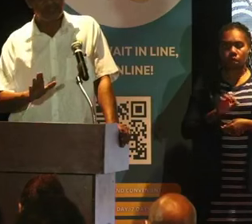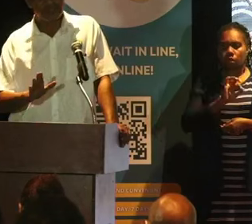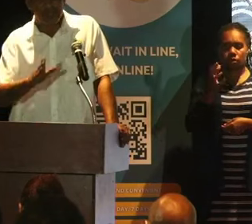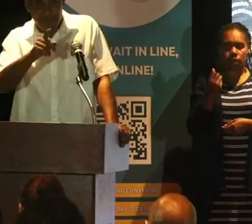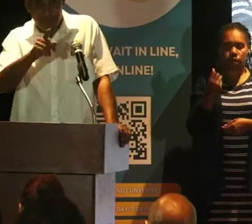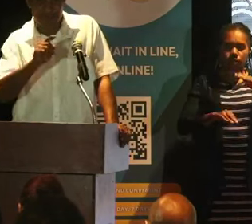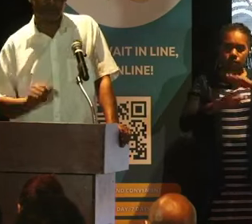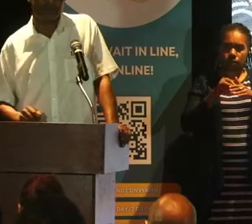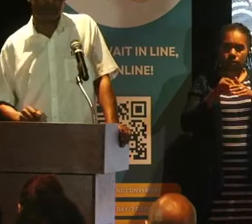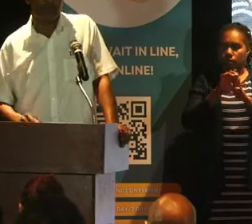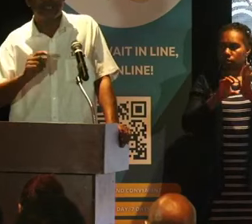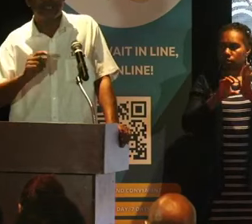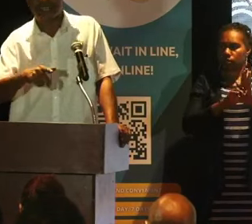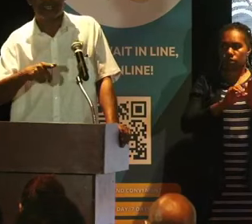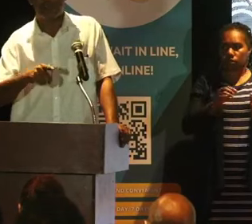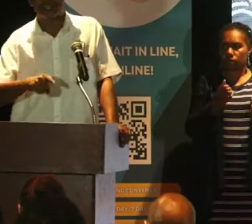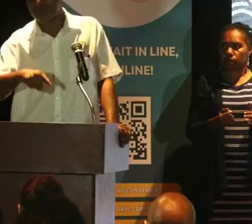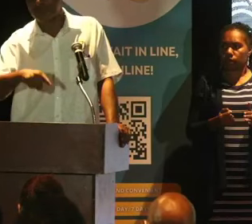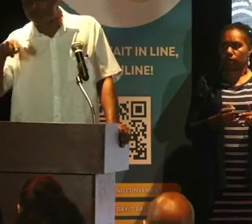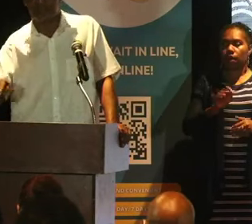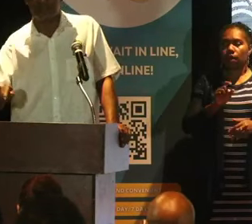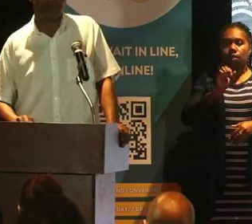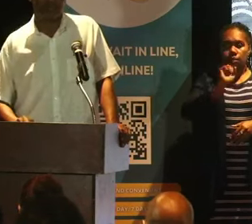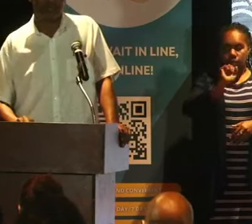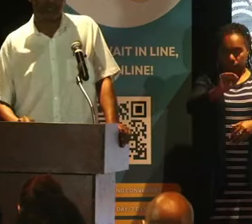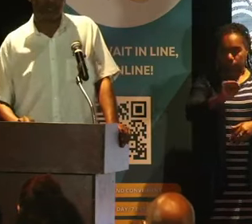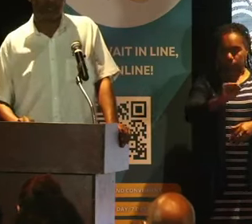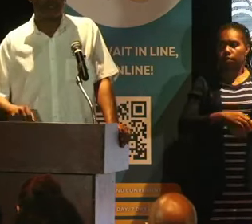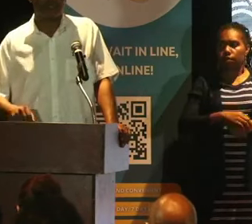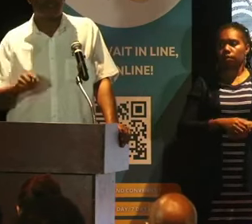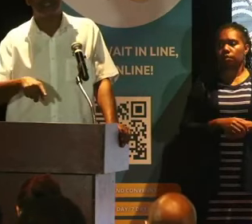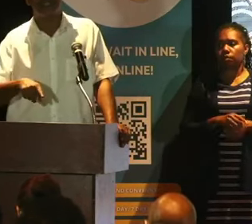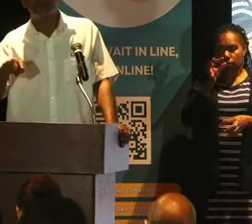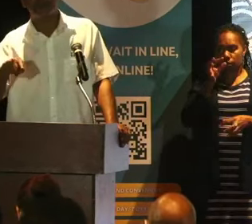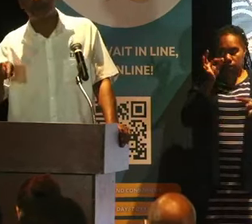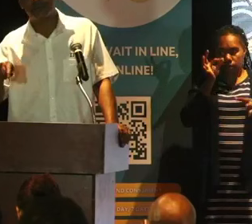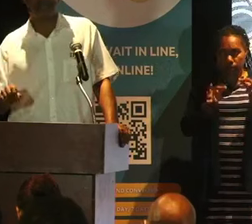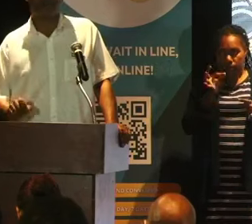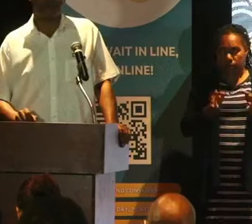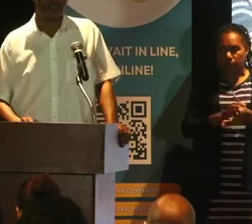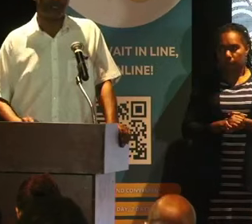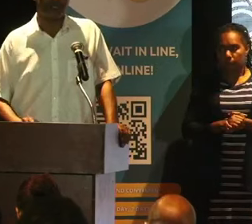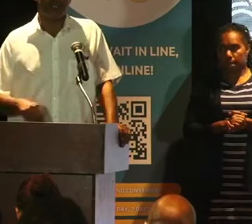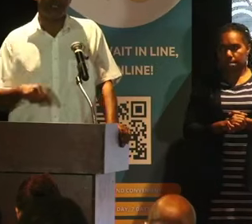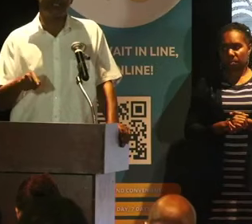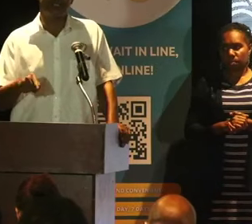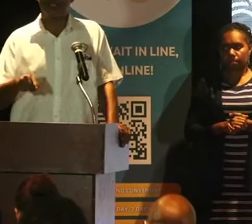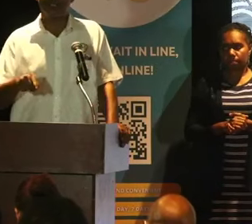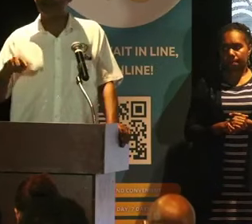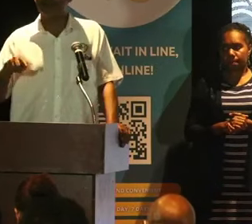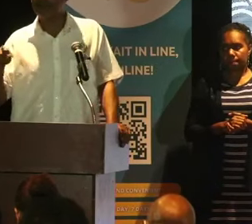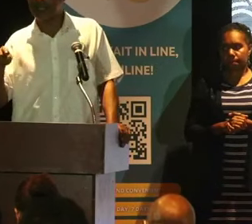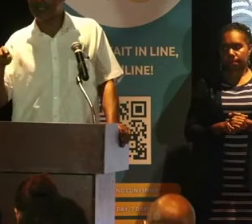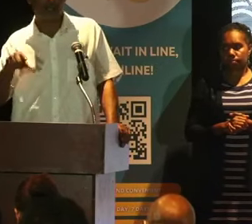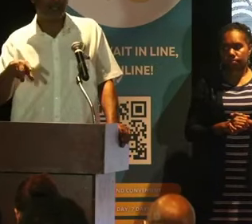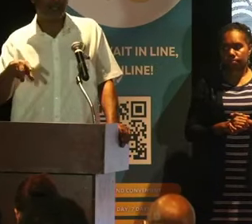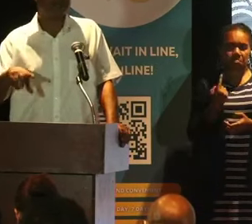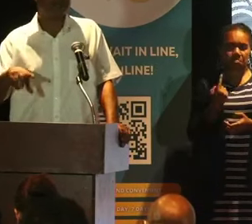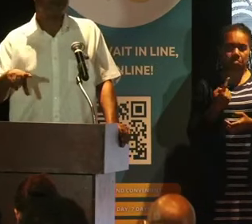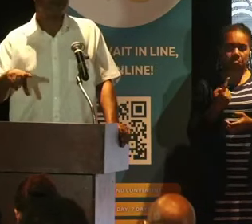constitution belongs to you. You decide what should be in your constitution. You decide who will be the members. You decide who